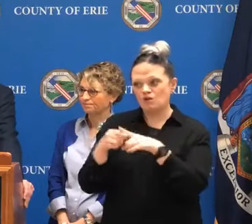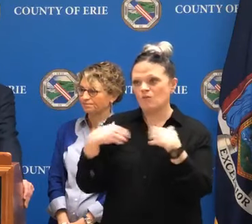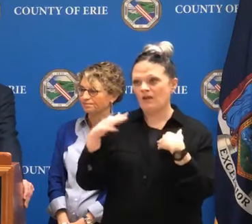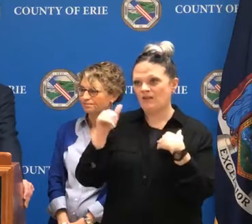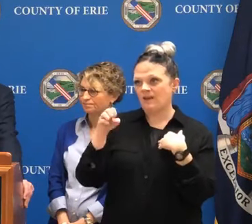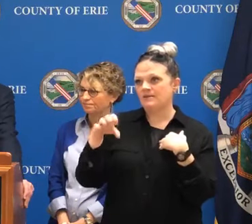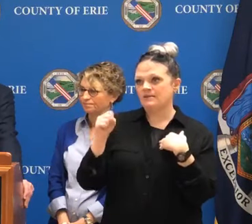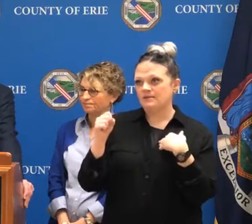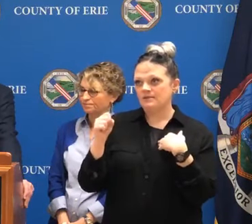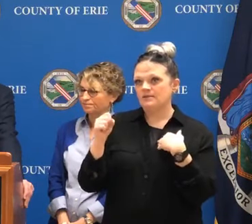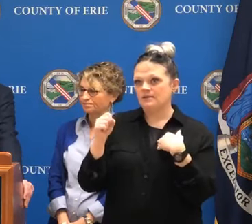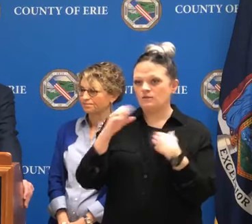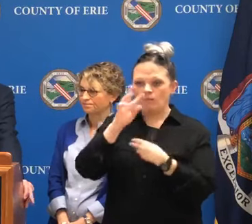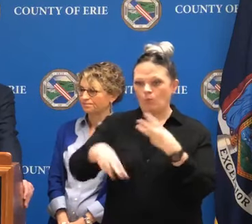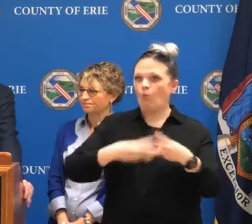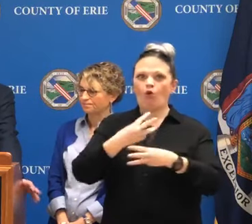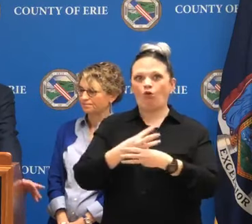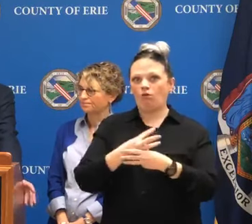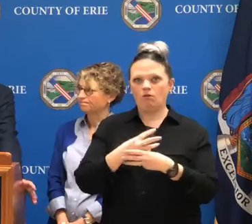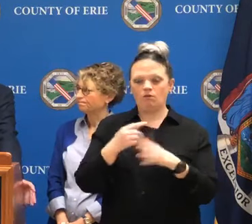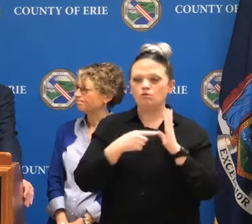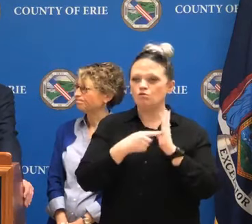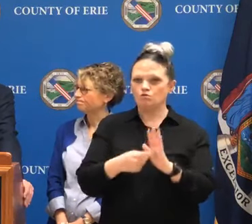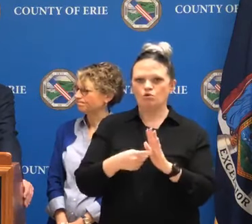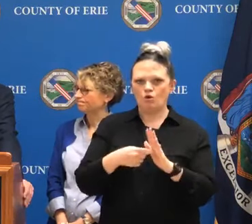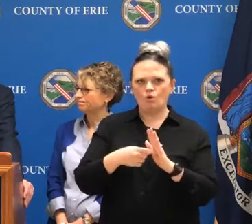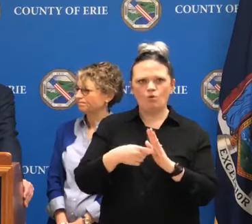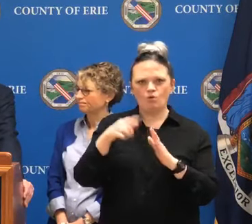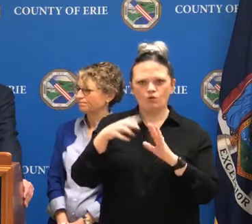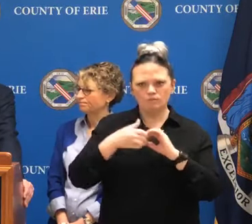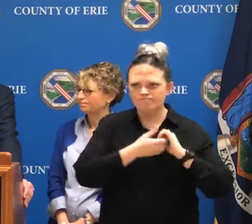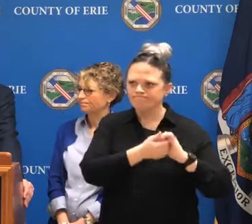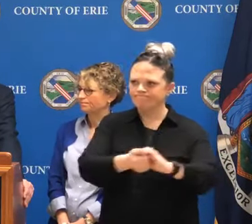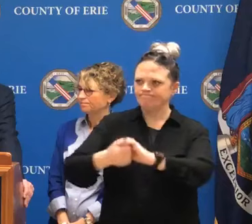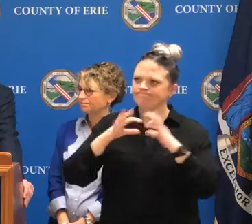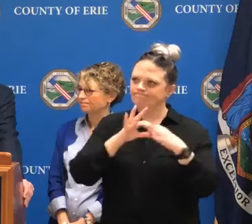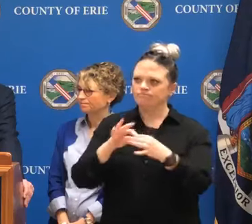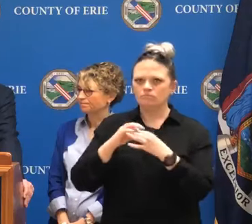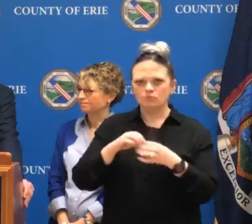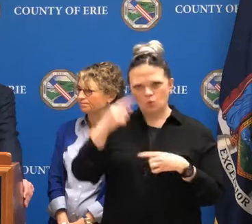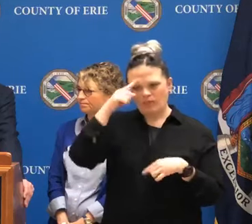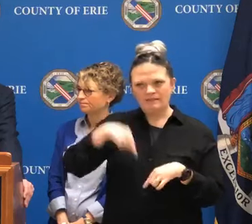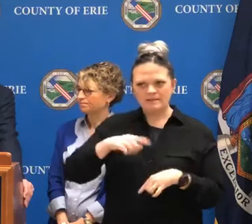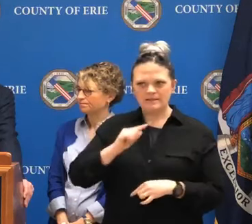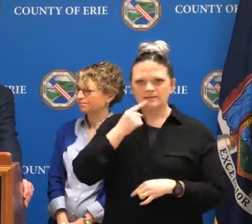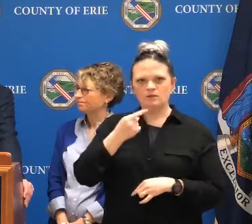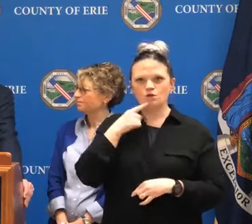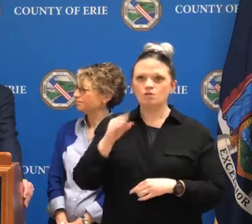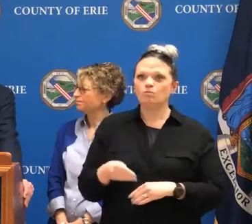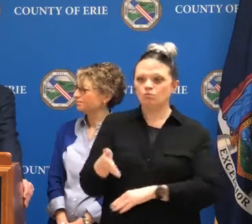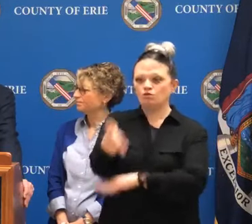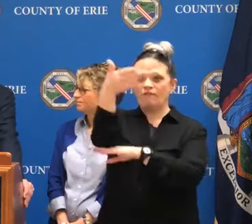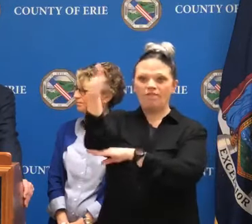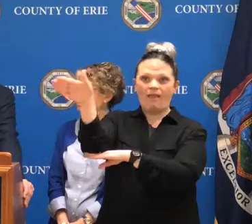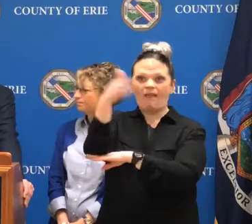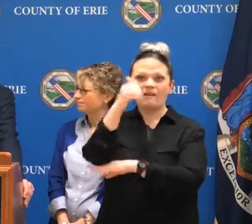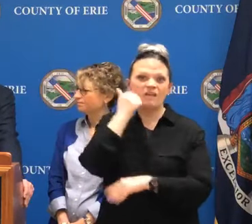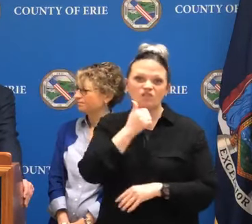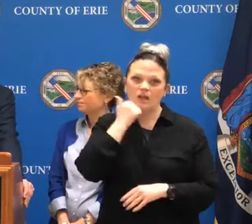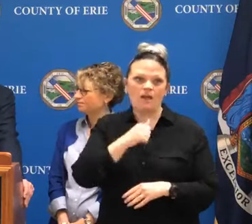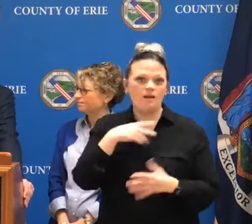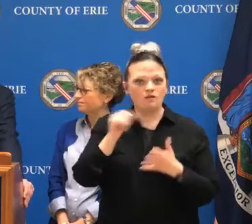well, in the world, and show your solidarity with others that you're taking these things seriously by flying your flag, put your American flag out every day